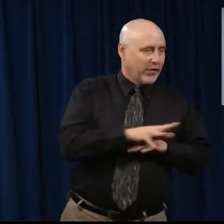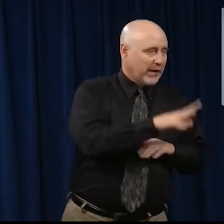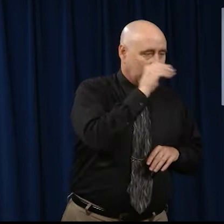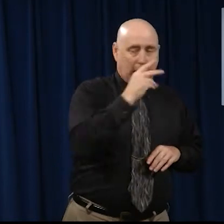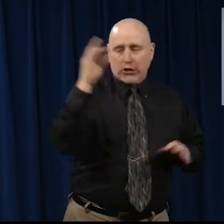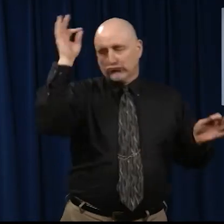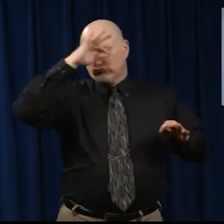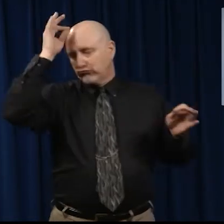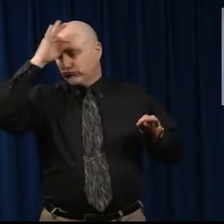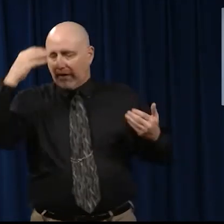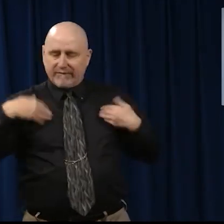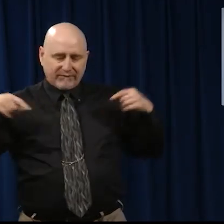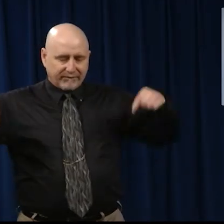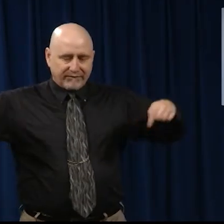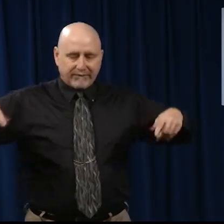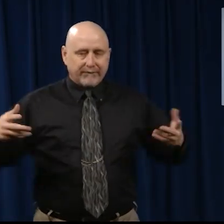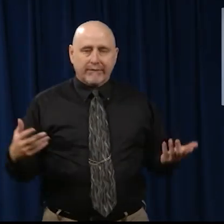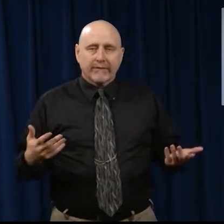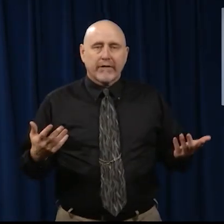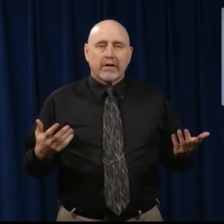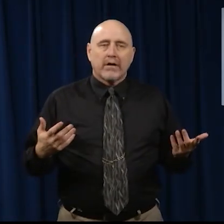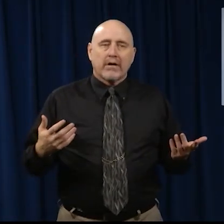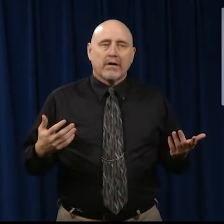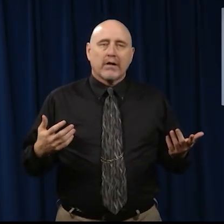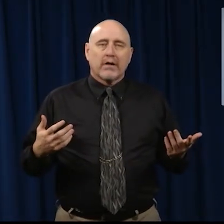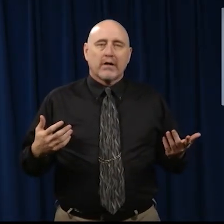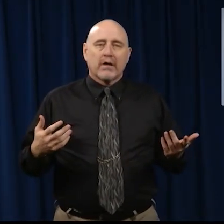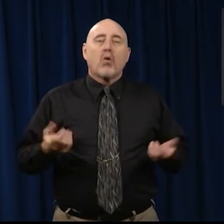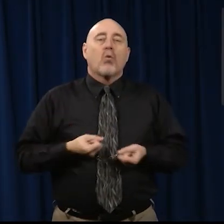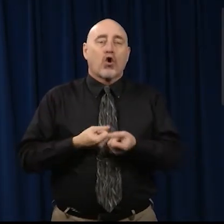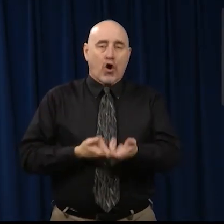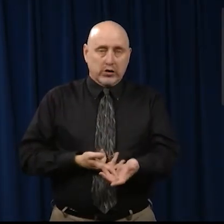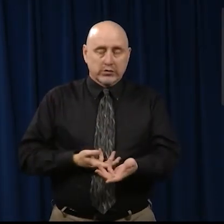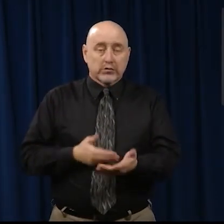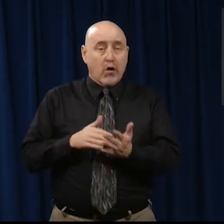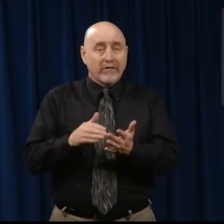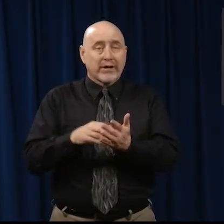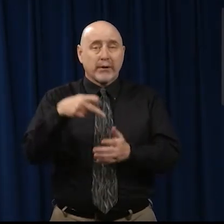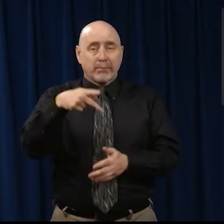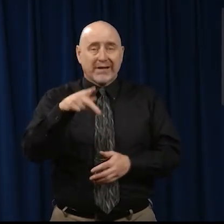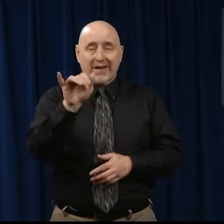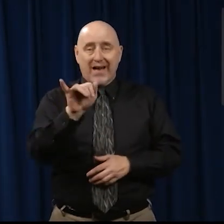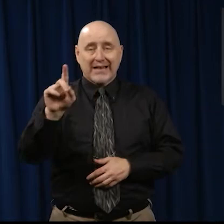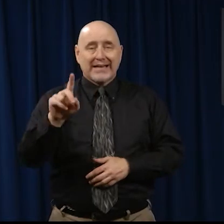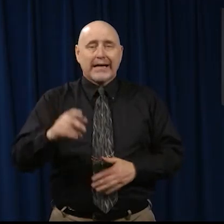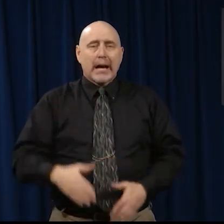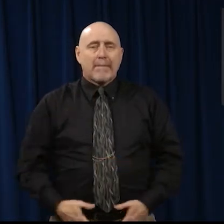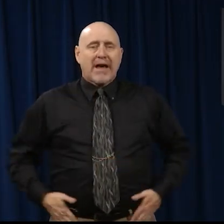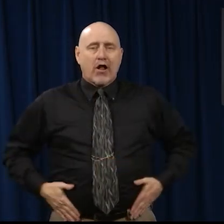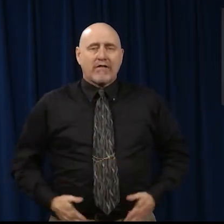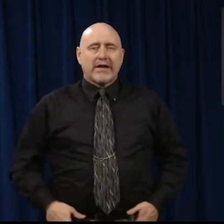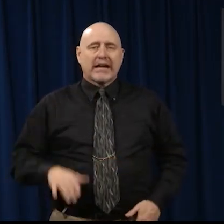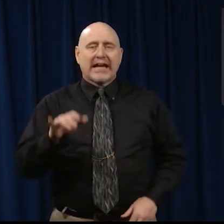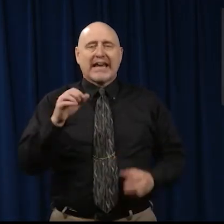a guy. Neither one of them having any idea that they even have it. Will cause often PID, pelvic